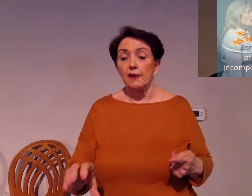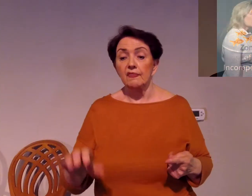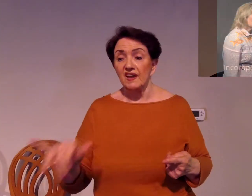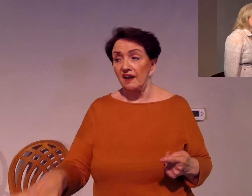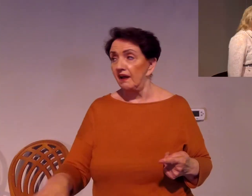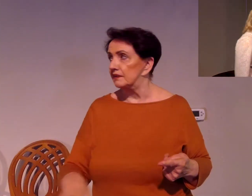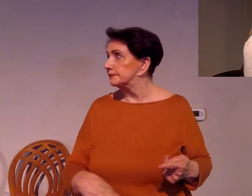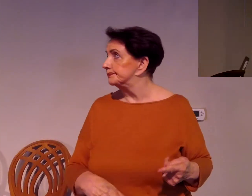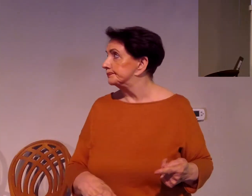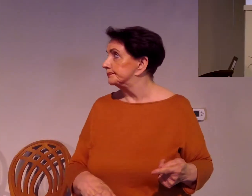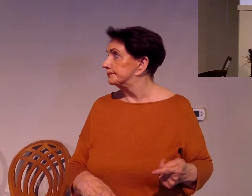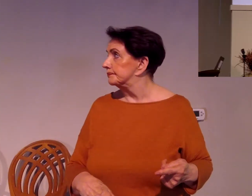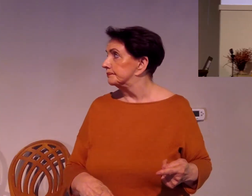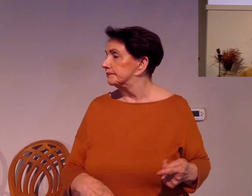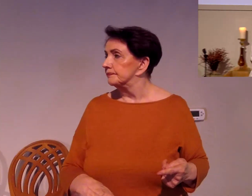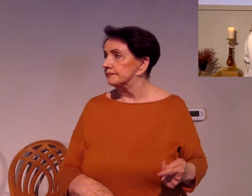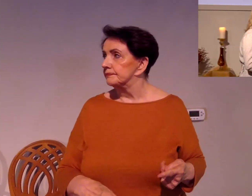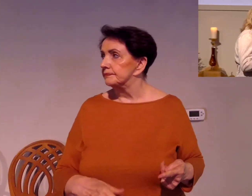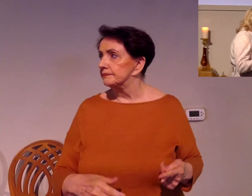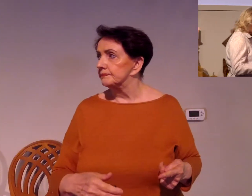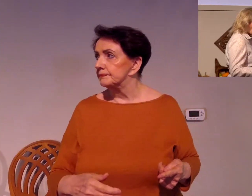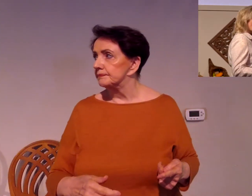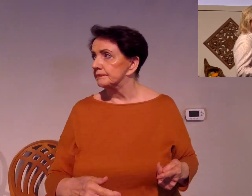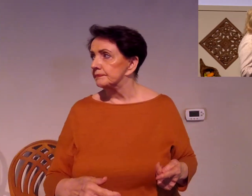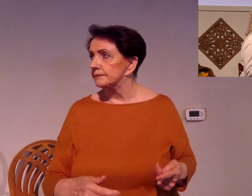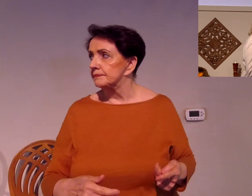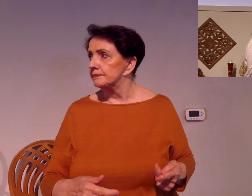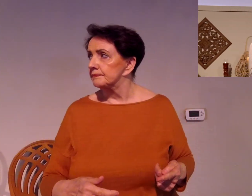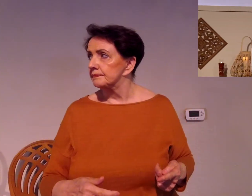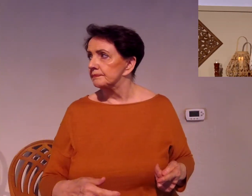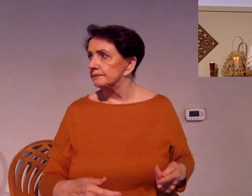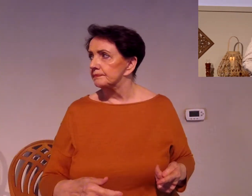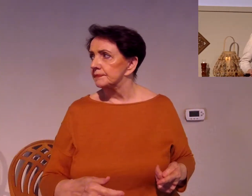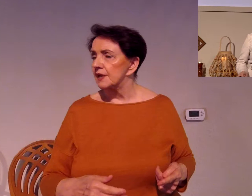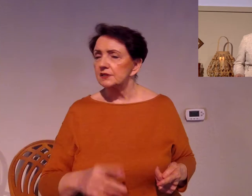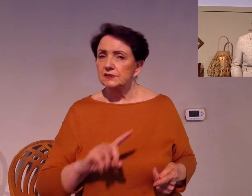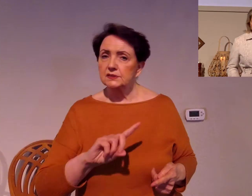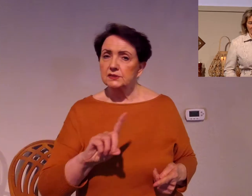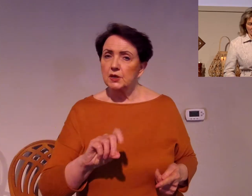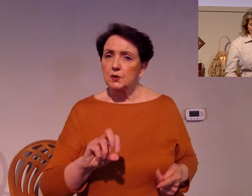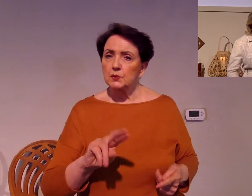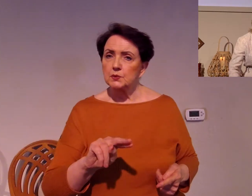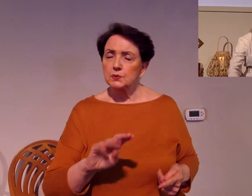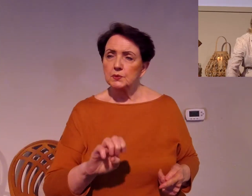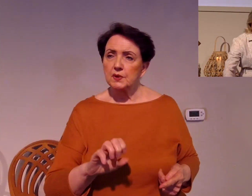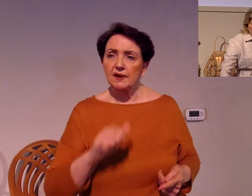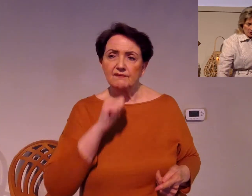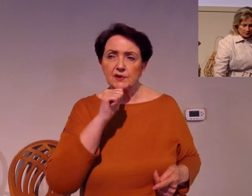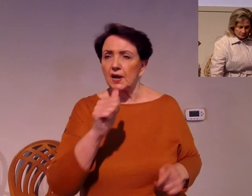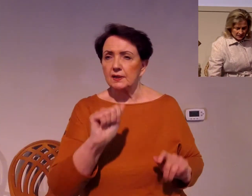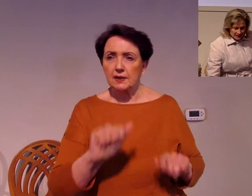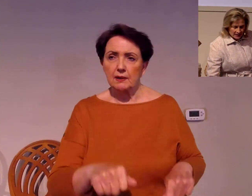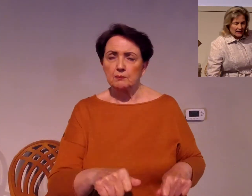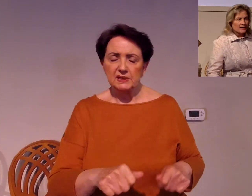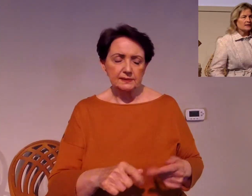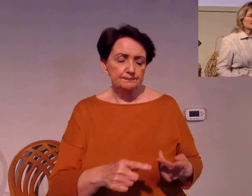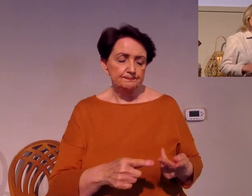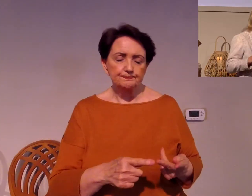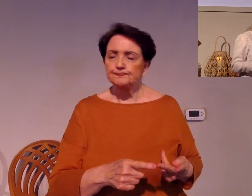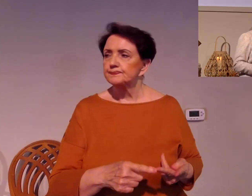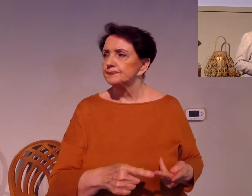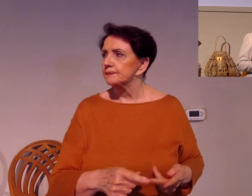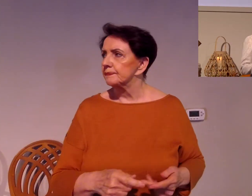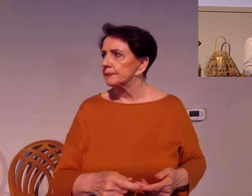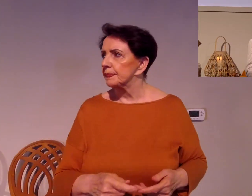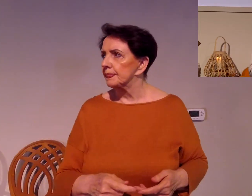done that. Okay, but it may not be what you think. There's a zone of incompetence. He gives a beautiful example. These